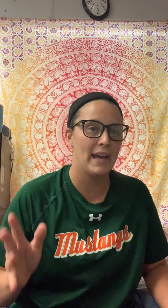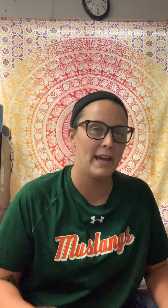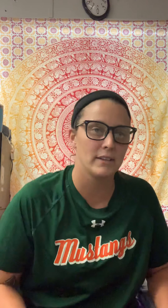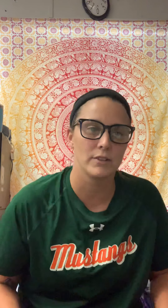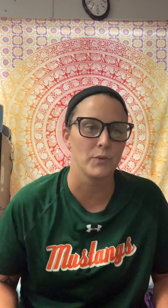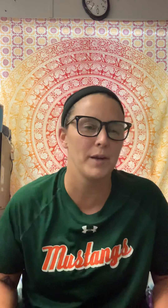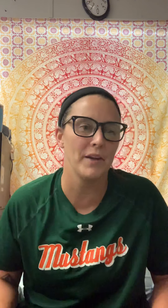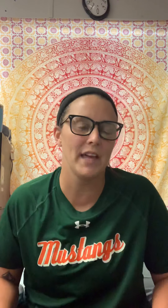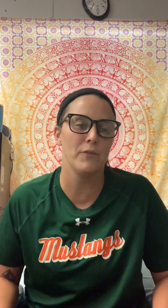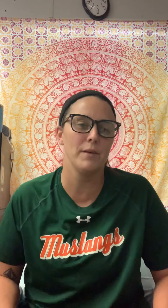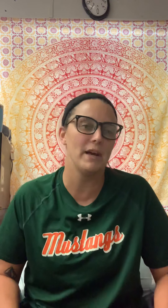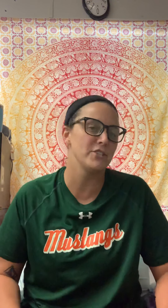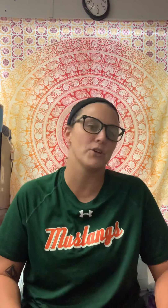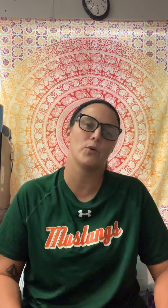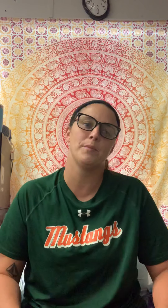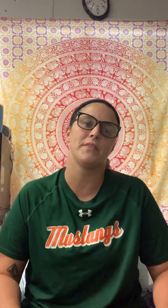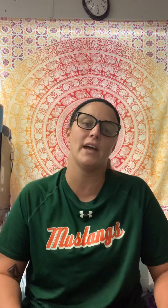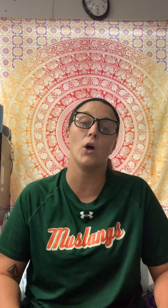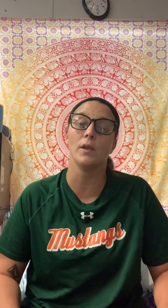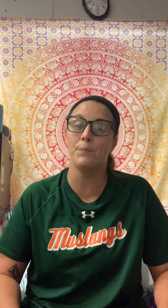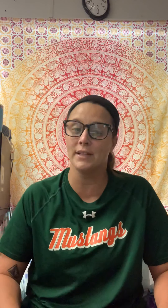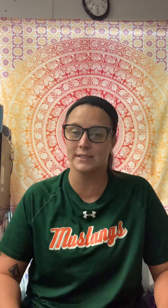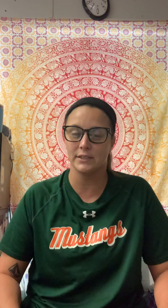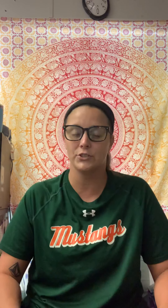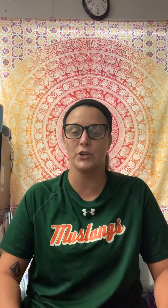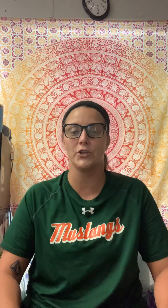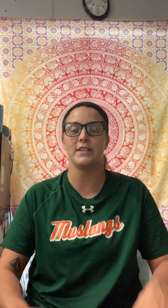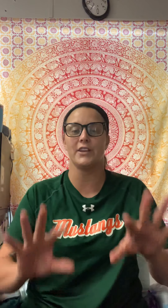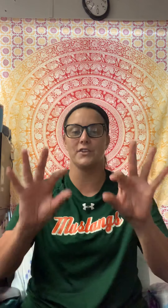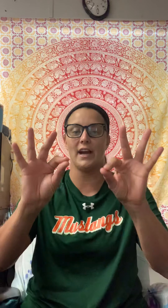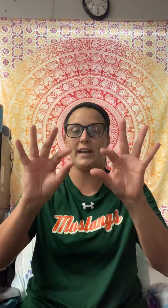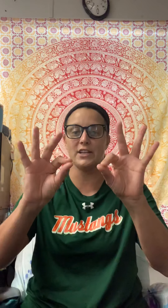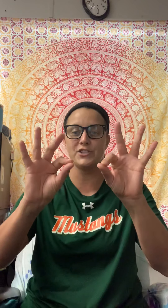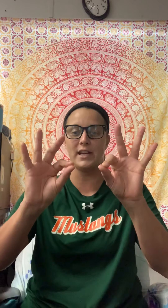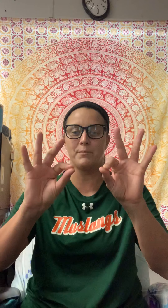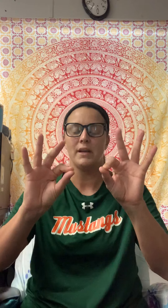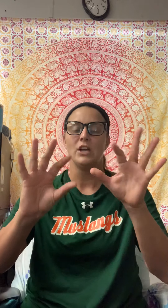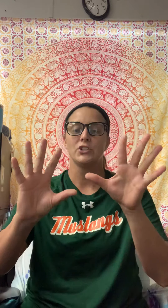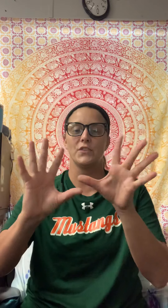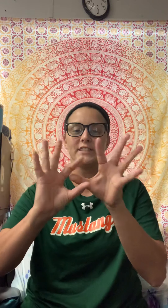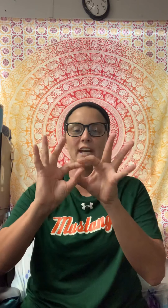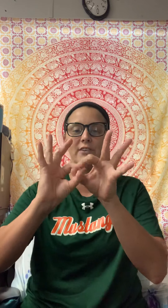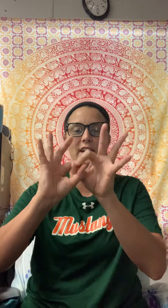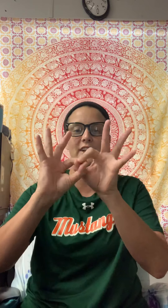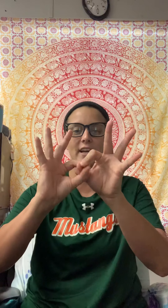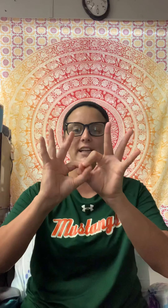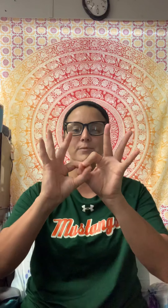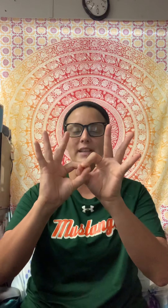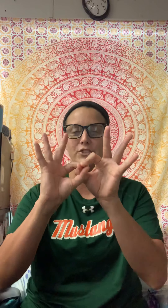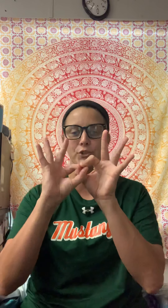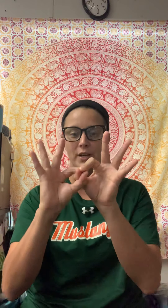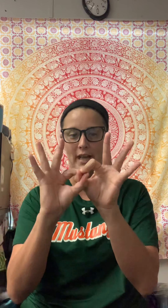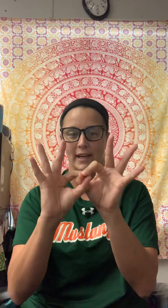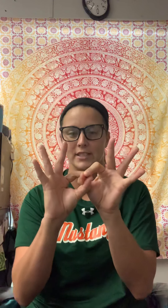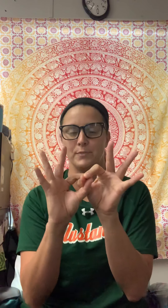Kayak, don't worry about that one. Magic, don't worry about that. Olympics, so you're going to take your 9 hand shape. So this sign right here, guys, means to connect. This